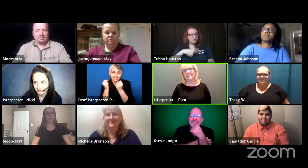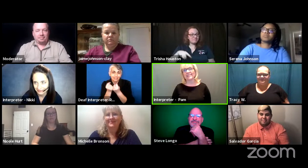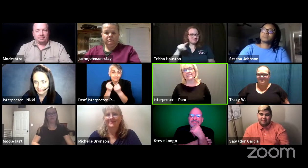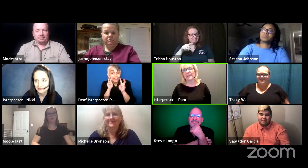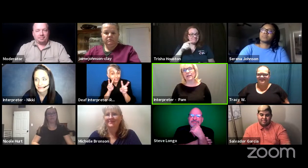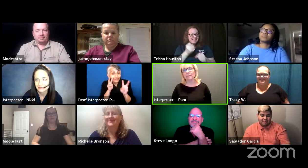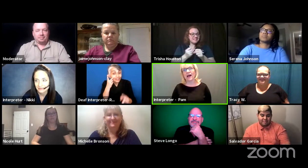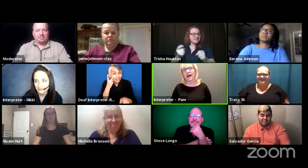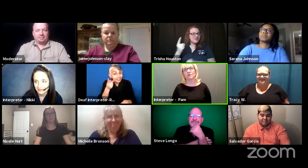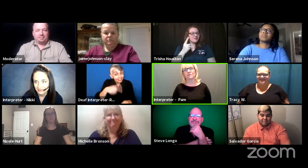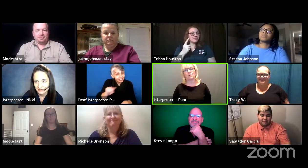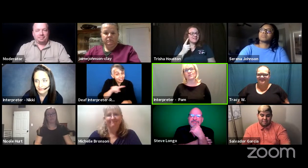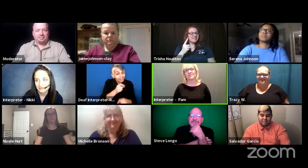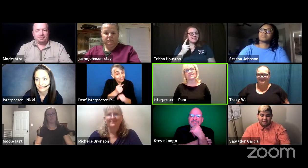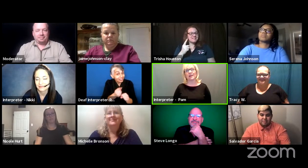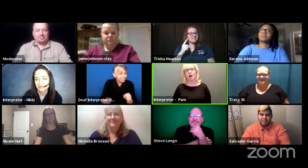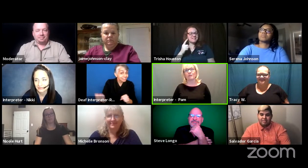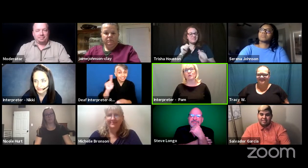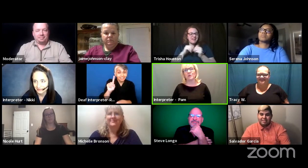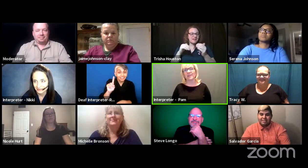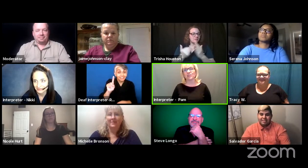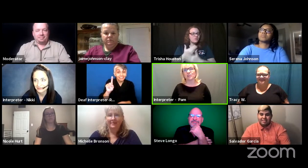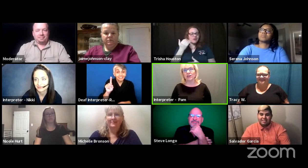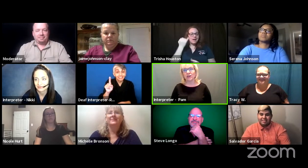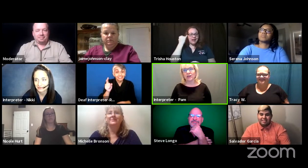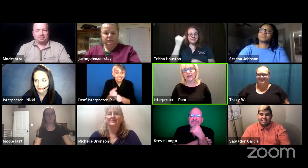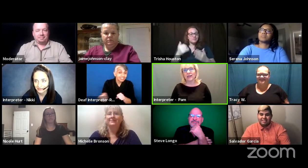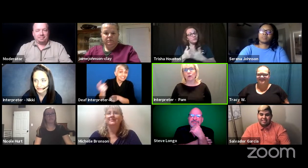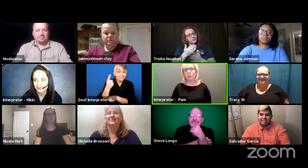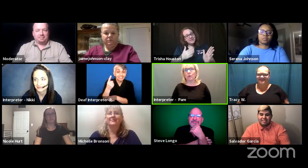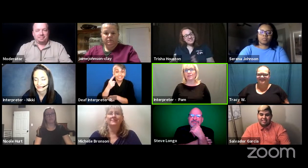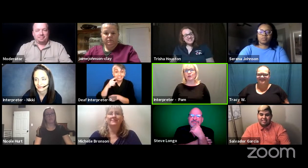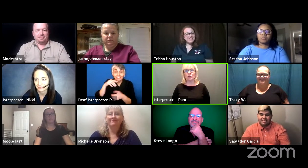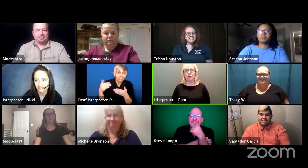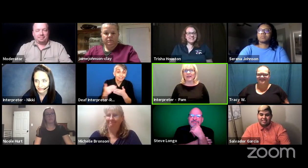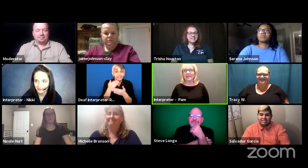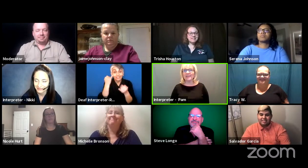as a team. I look forward to seeing all of you next year with